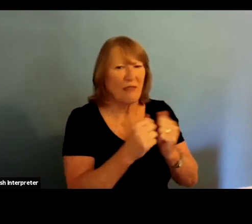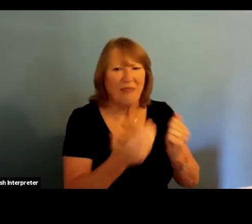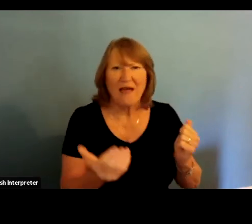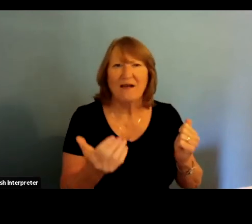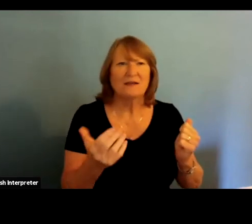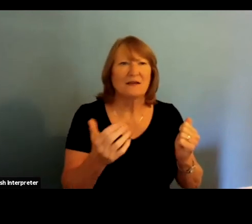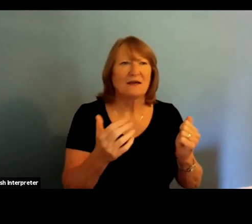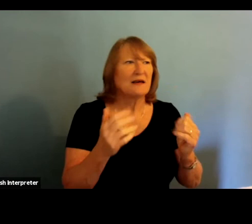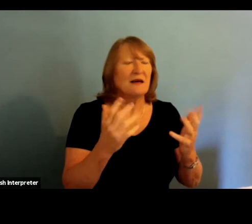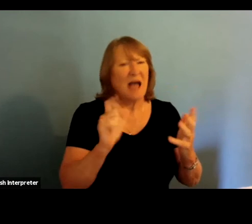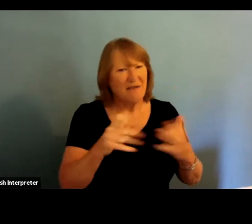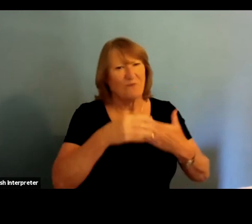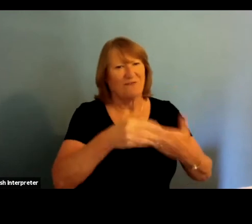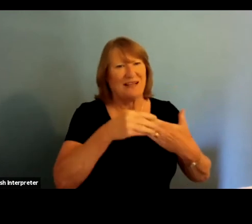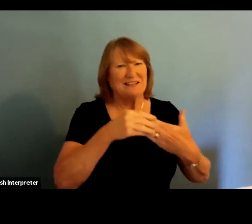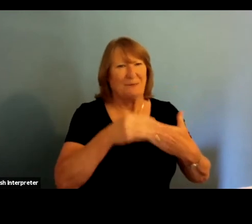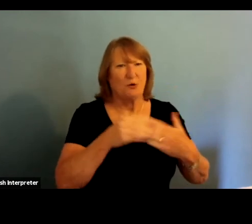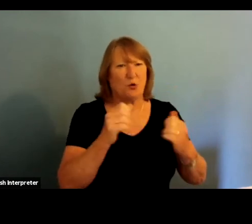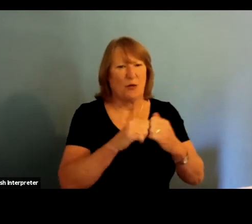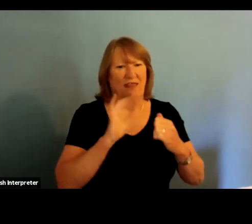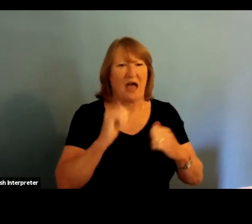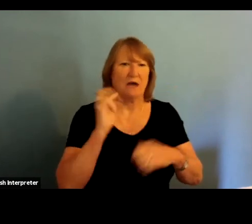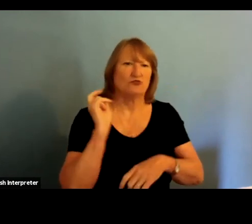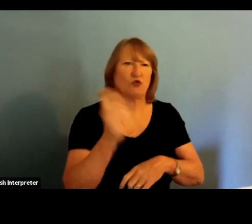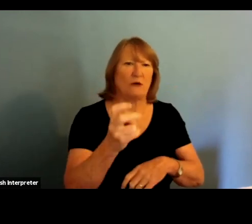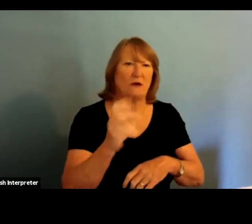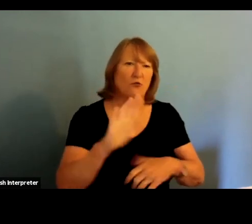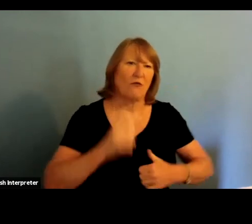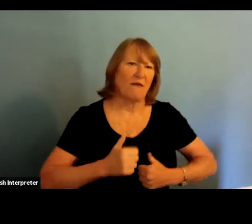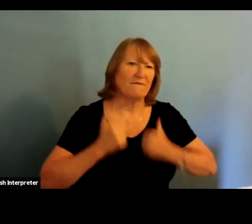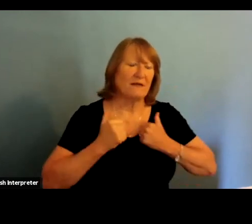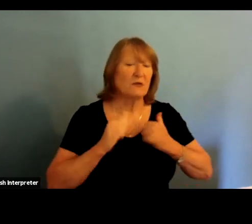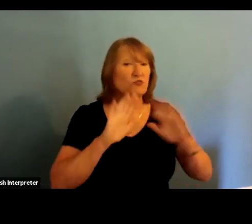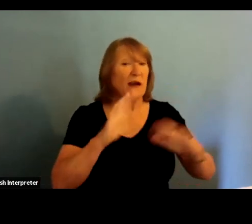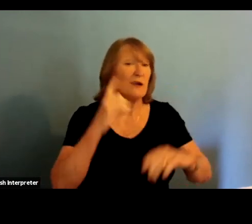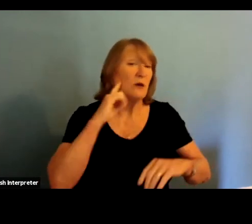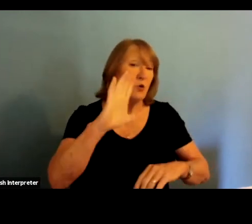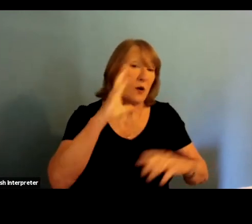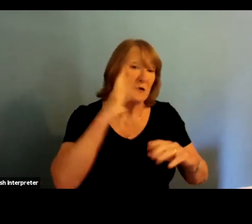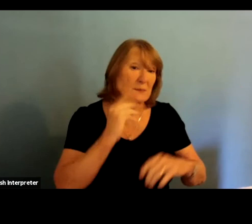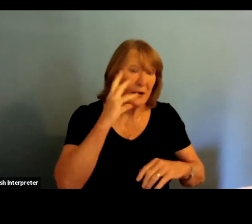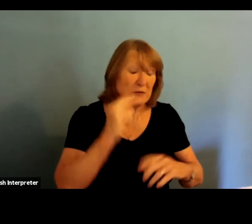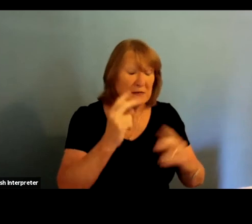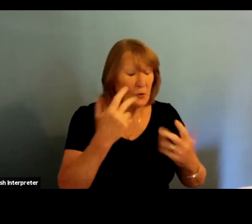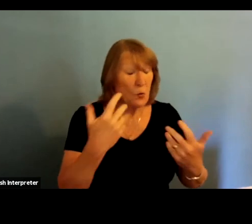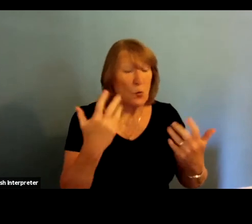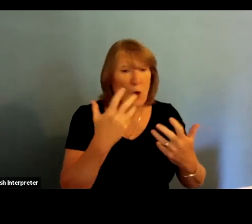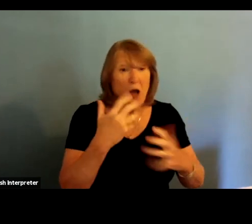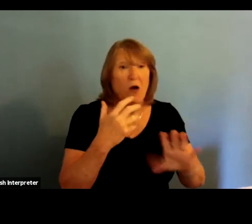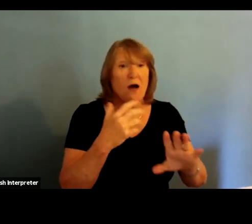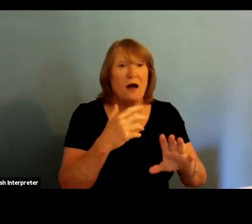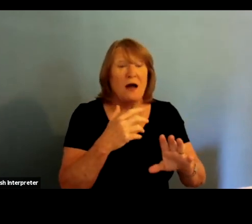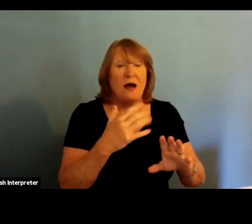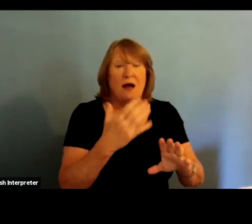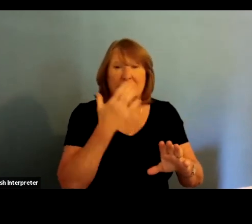just have to be flexible with it. So it was just great to hear your experiences and sharing that. And I bet you families